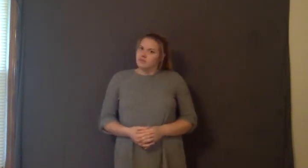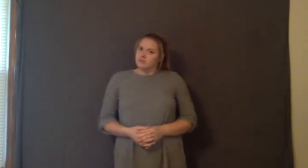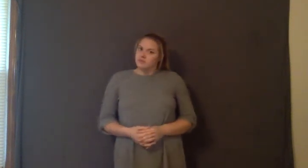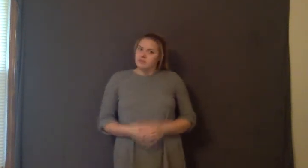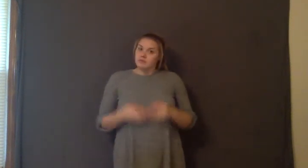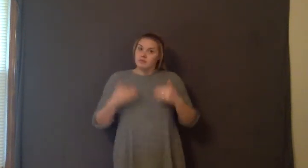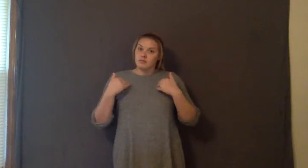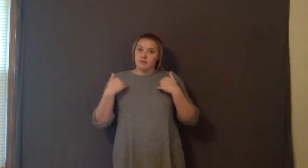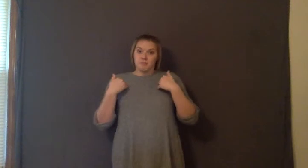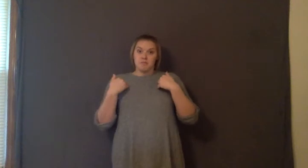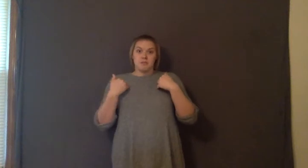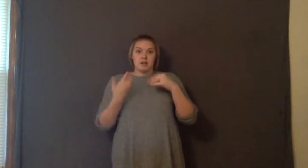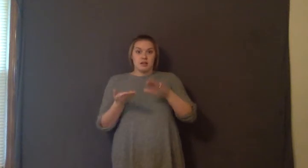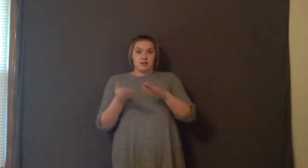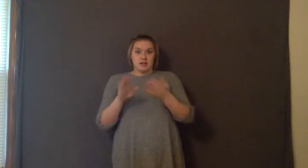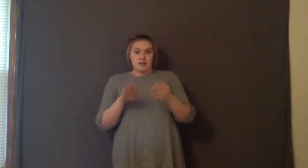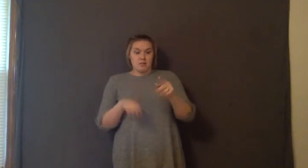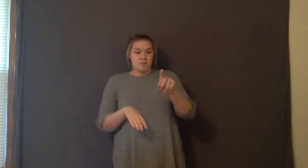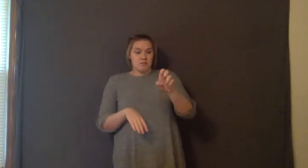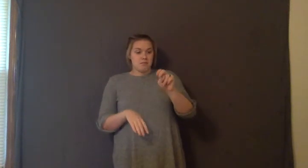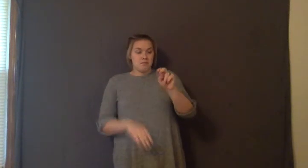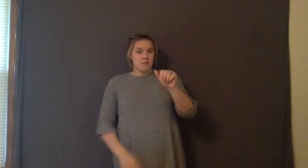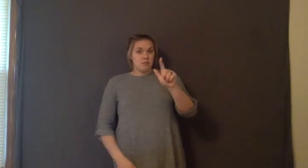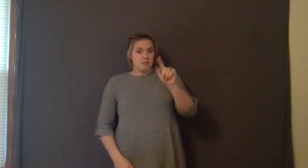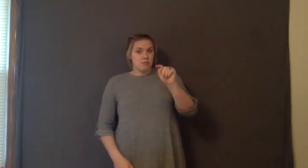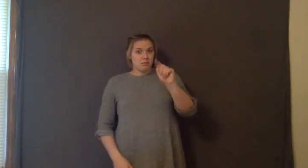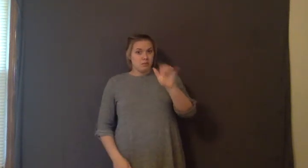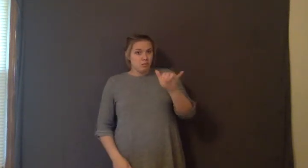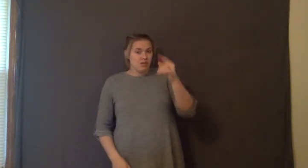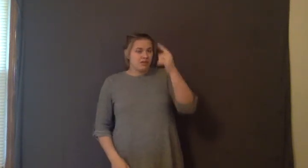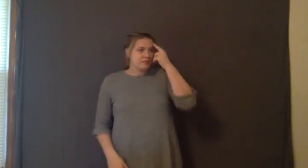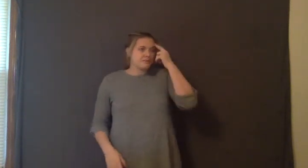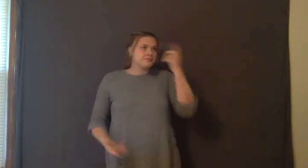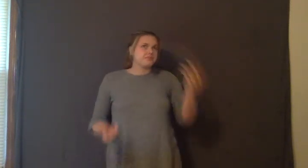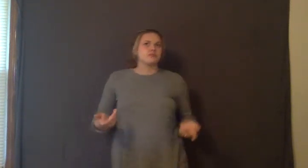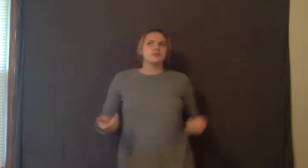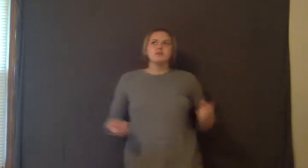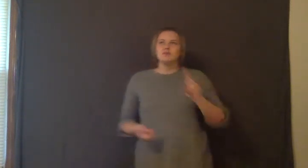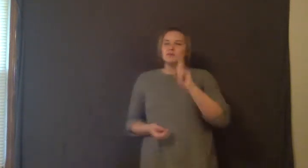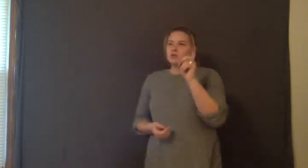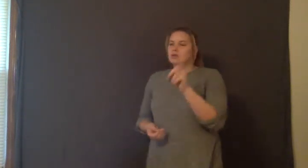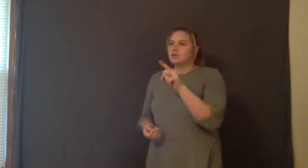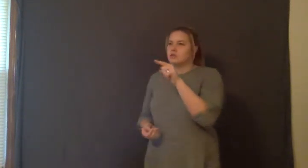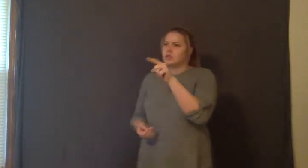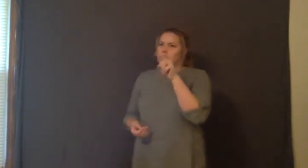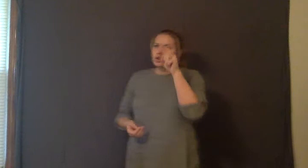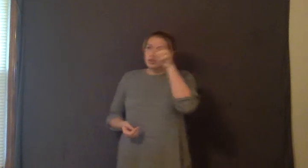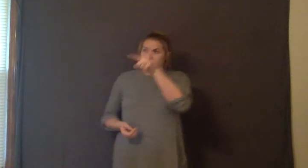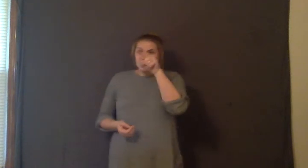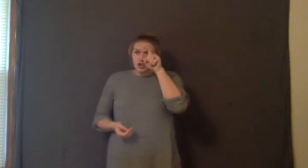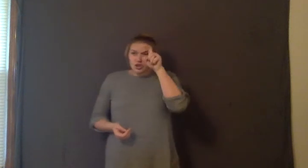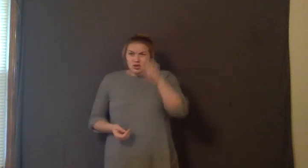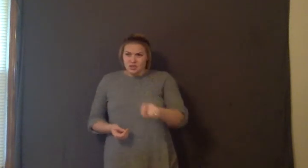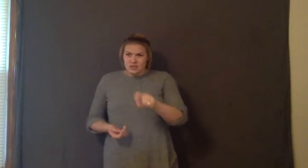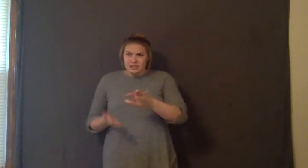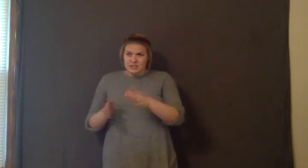penalty. In many ways, we've been taught to think that the real question is, do people deserve to die for the crimes they've committed? And that's a